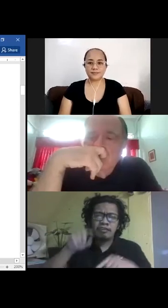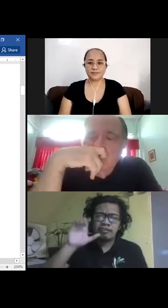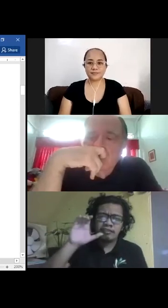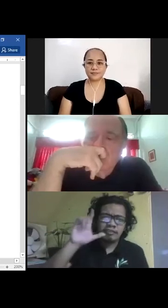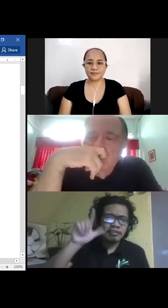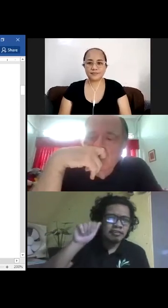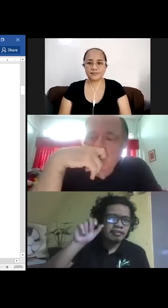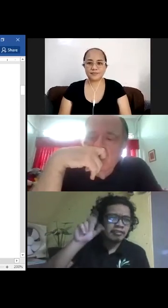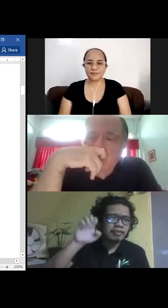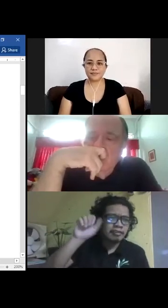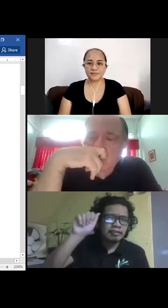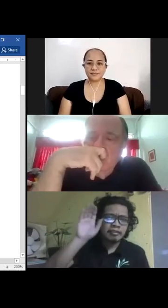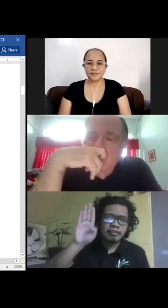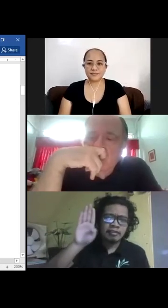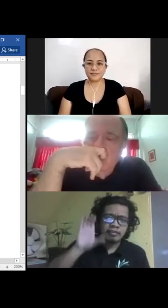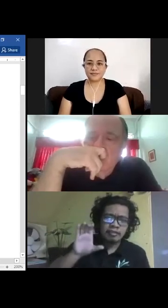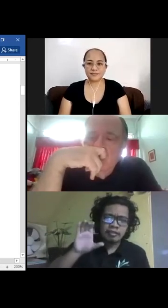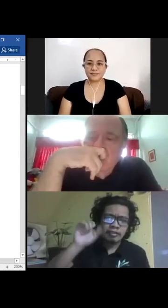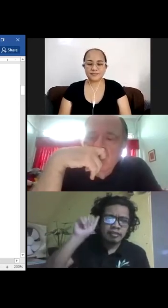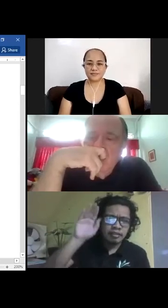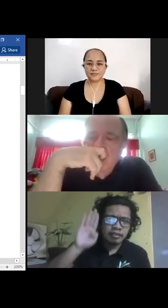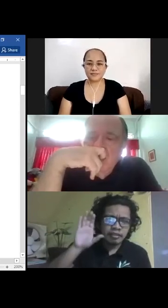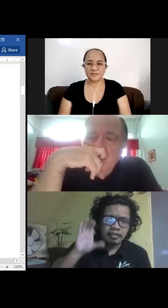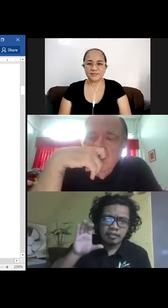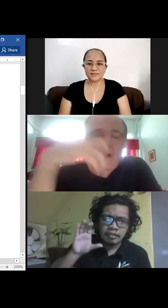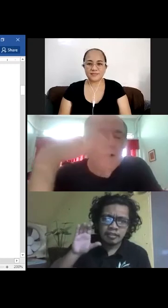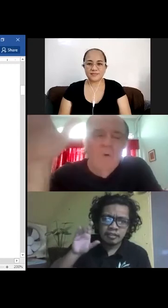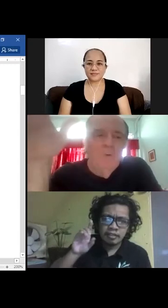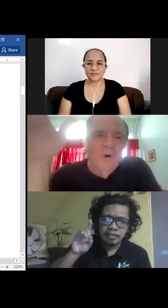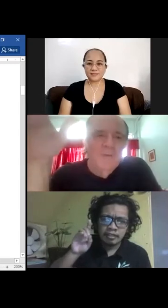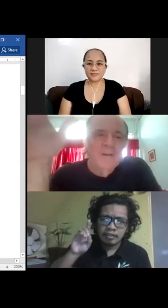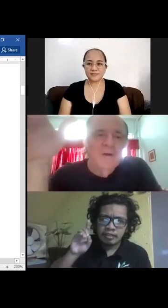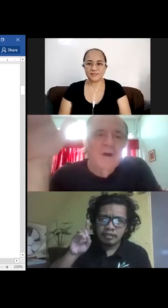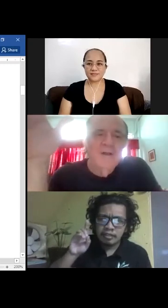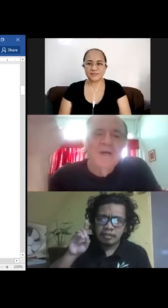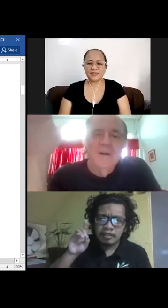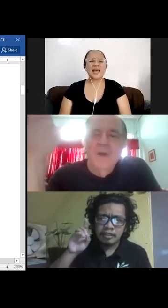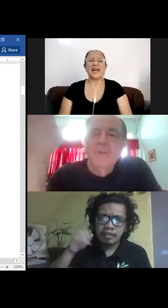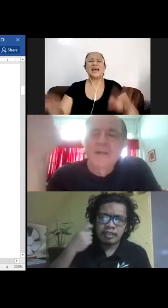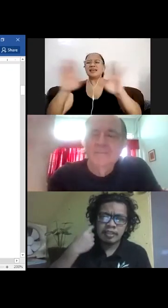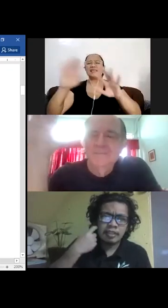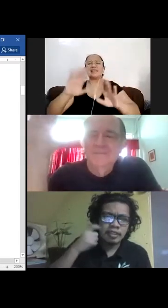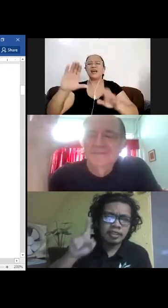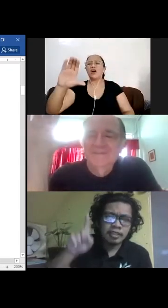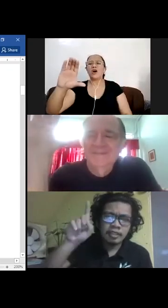So in terms of the clause then, Well, don't worry about the clause yet. Wait.